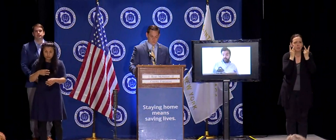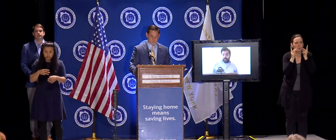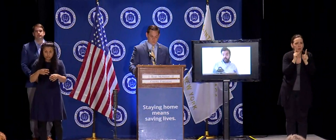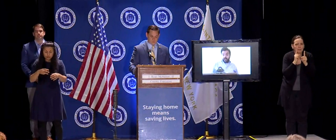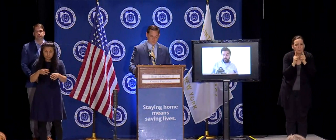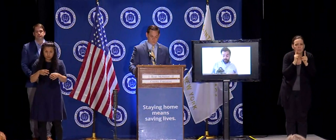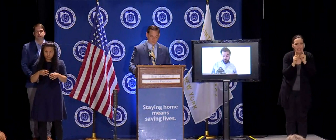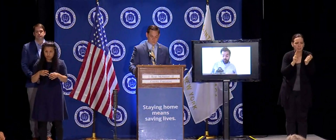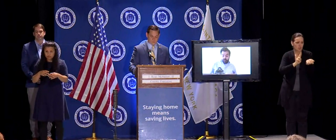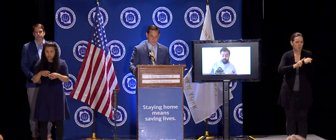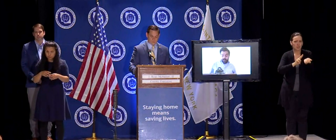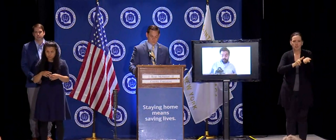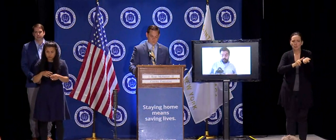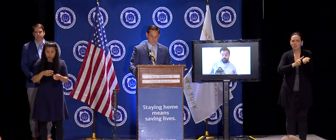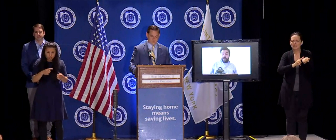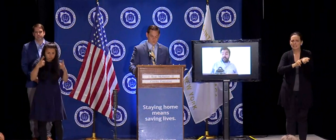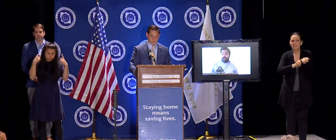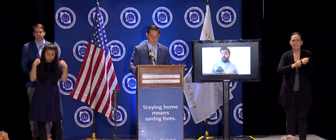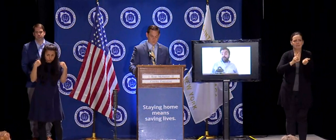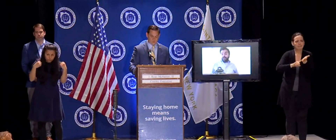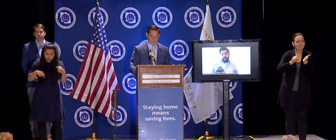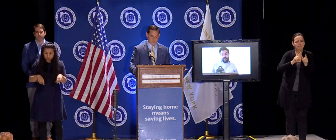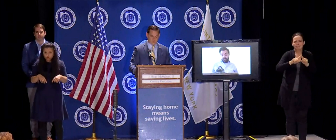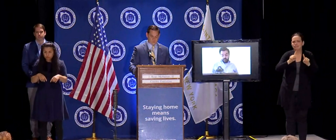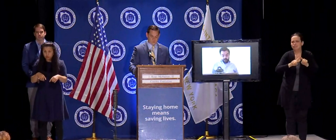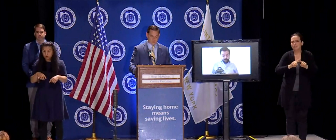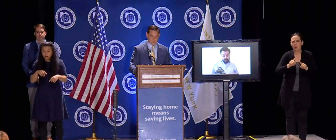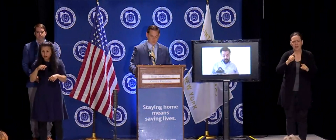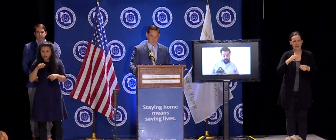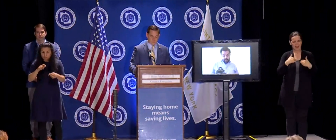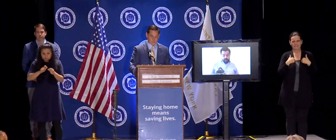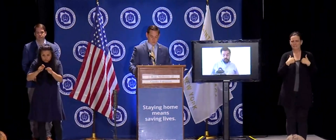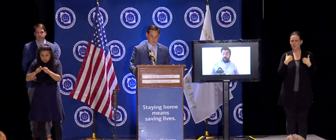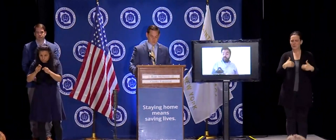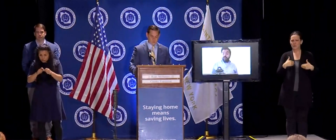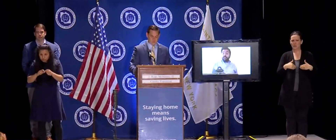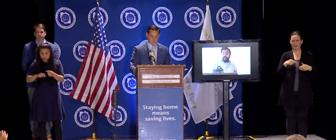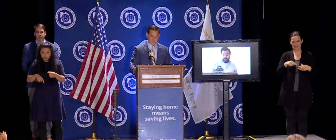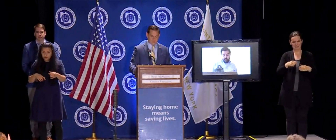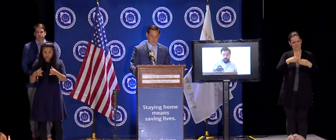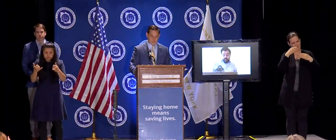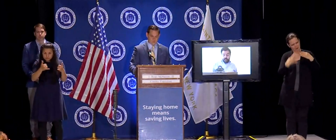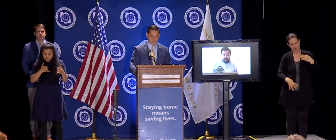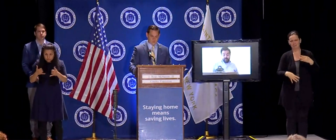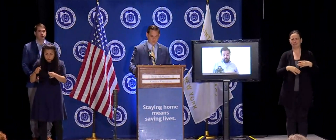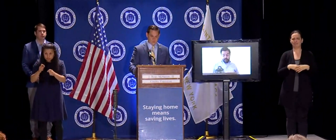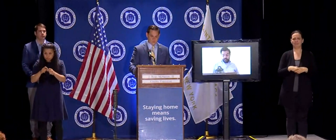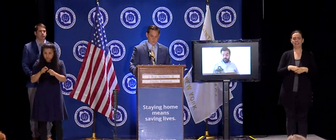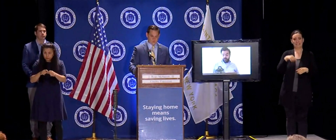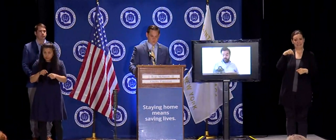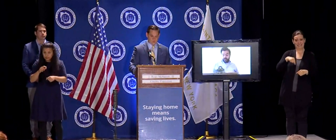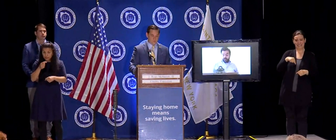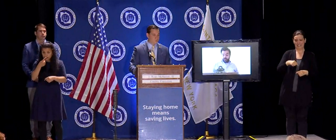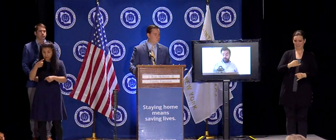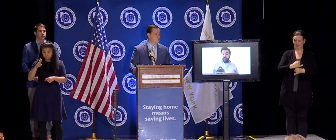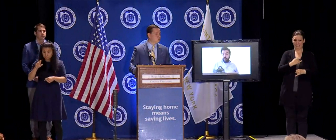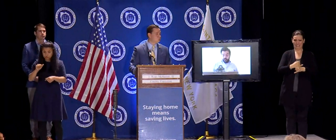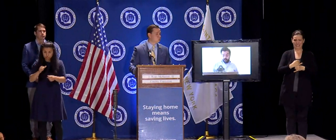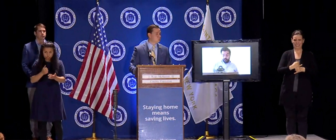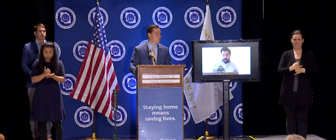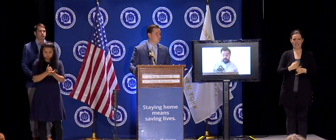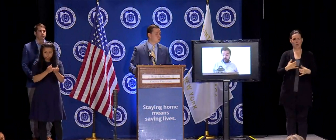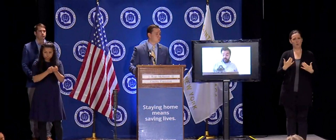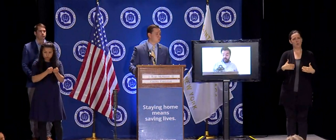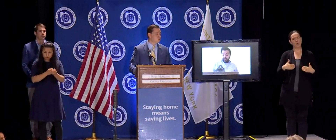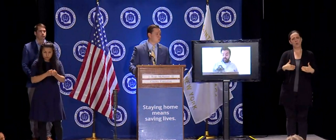nursing, IT programming, radiology, just to name a few. This facility would not be possible without the support